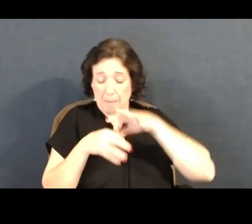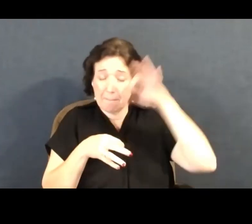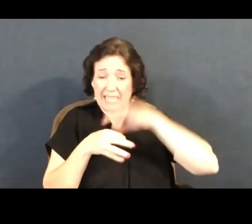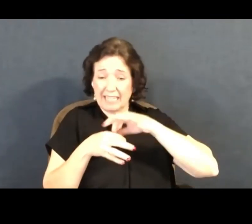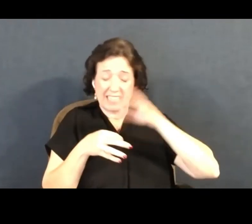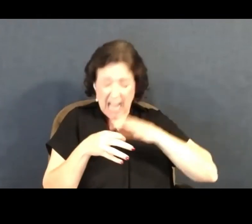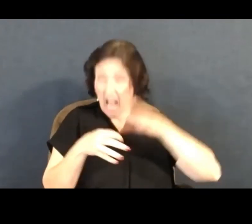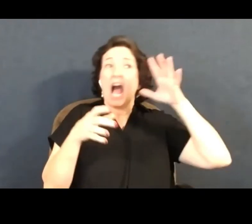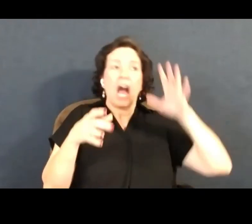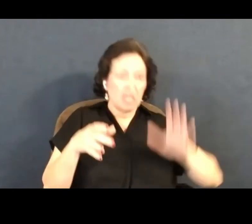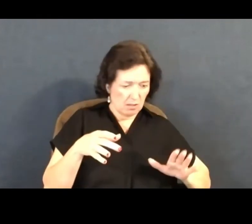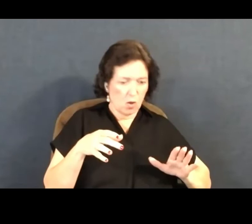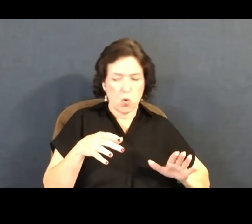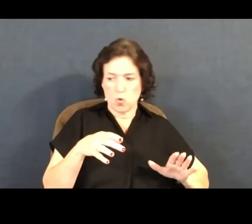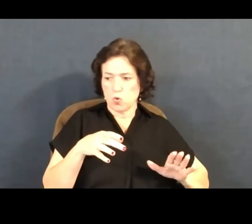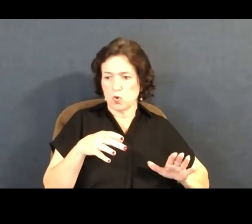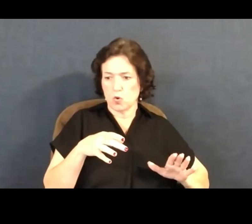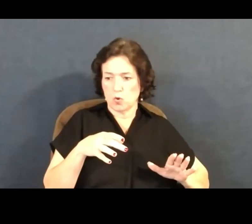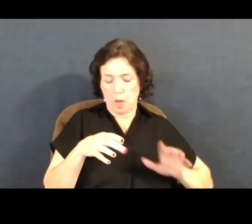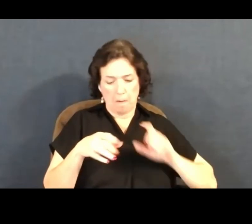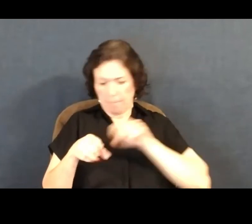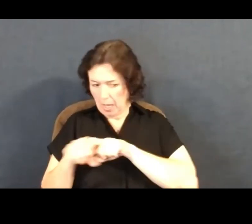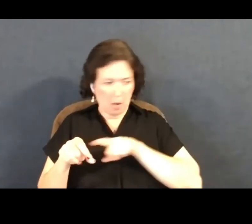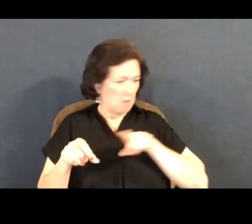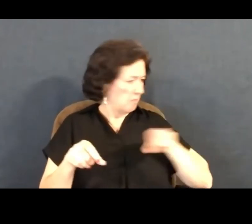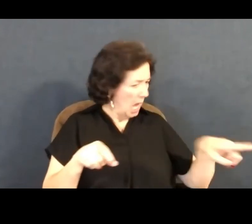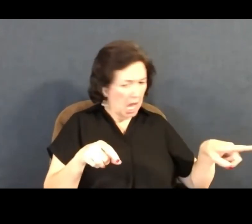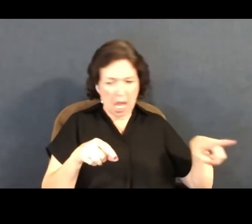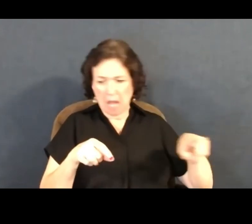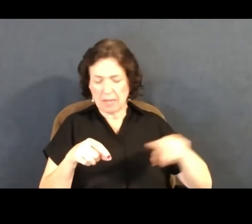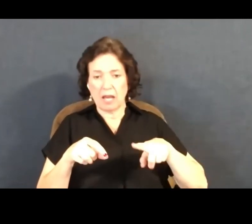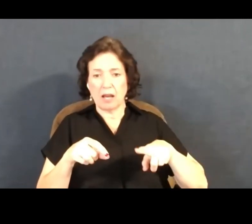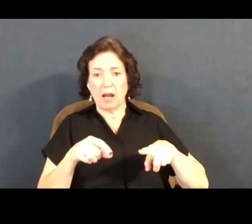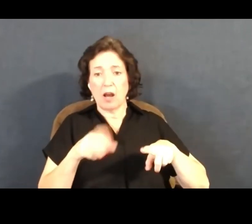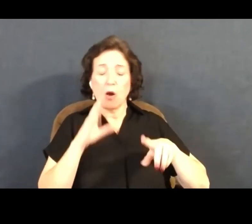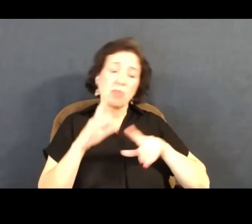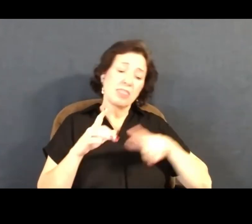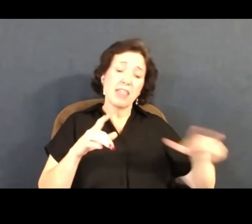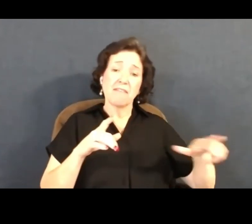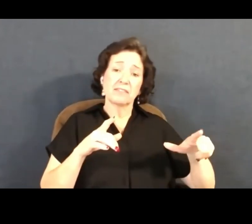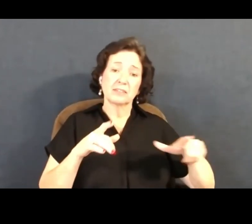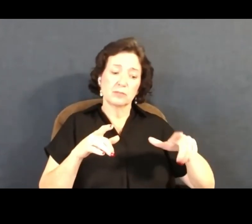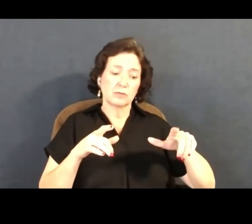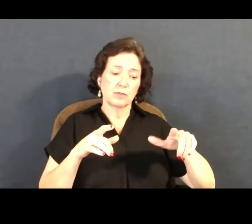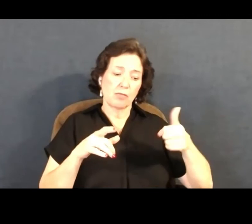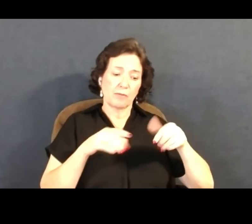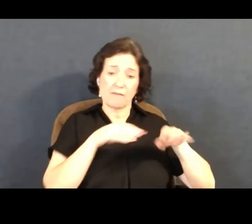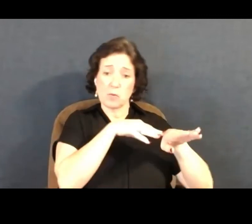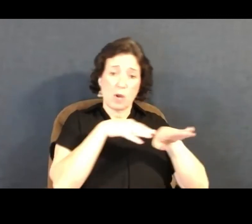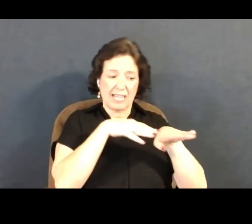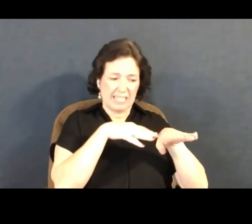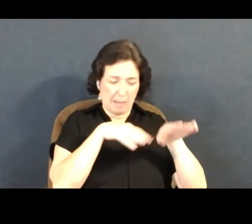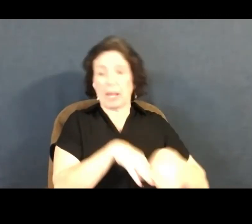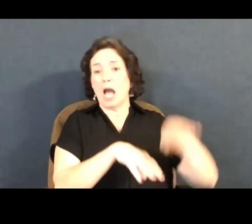end of that first wagon. And he ricocheted back and bounced off the tire on the left side of that wagon on the first wagon. And he bounced